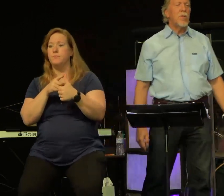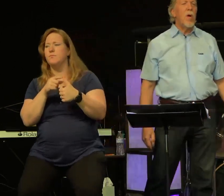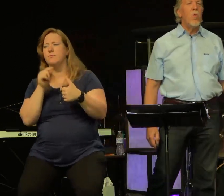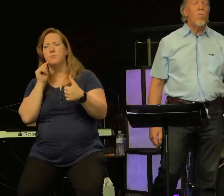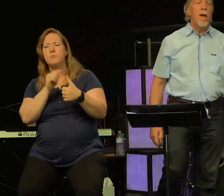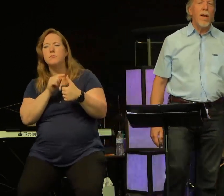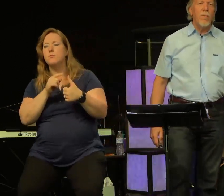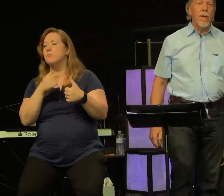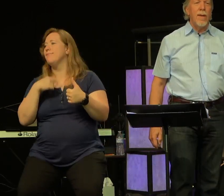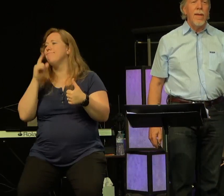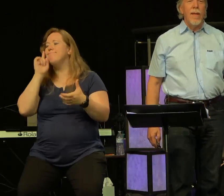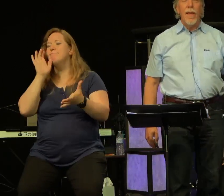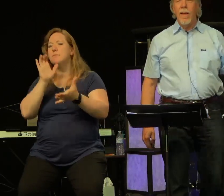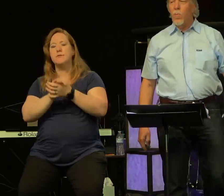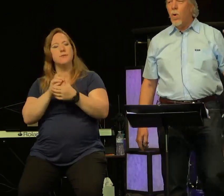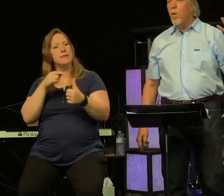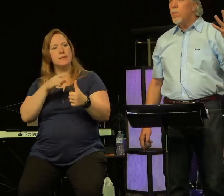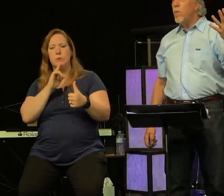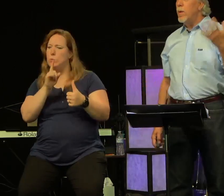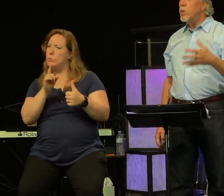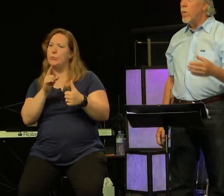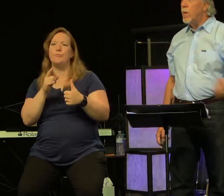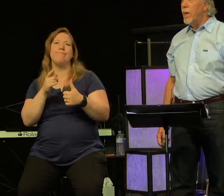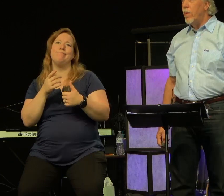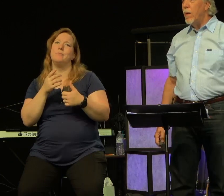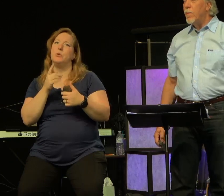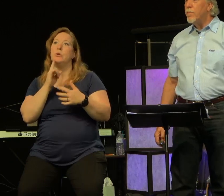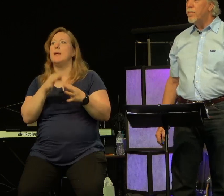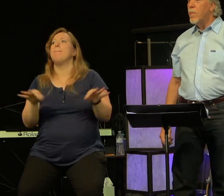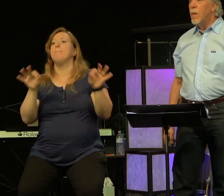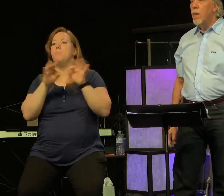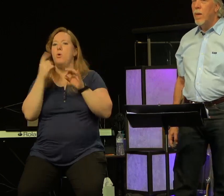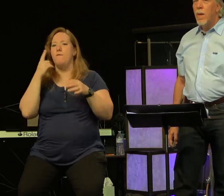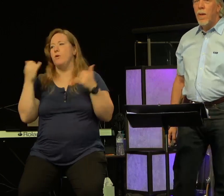this is so relevant in the world in which we're living.